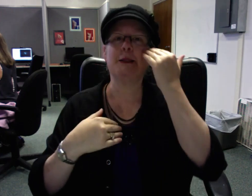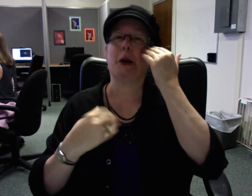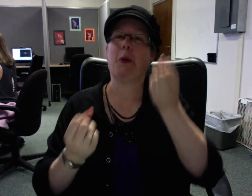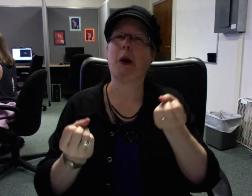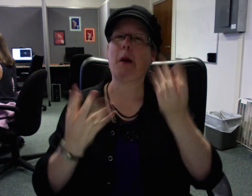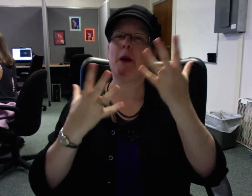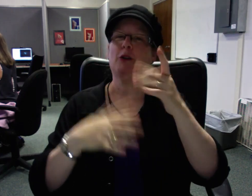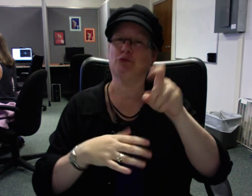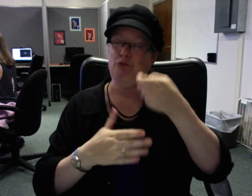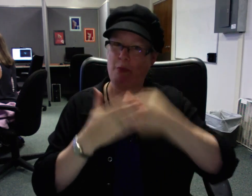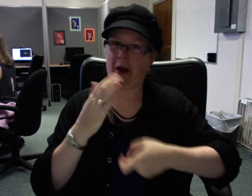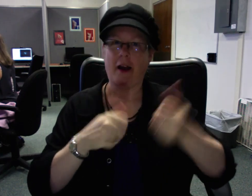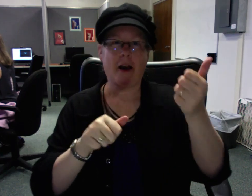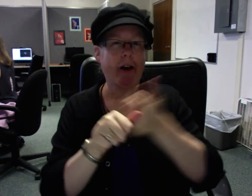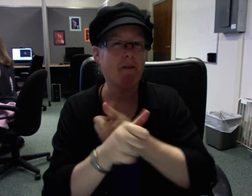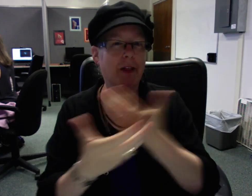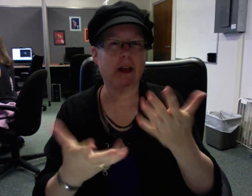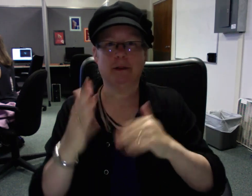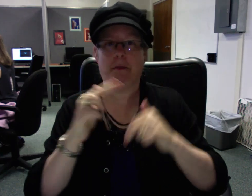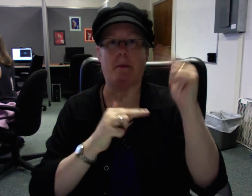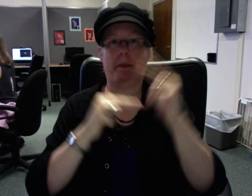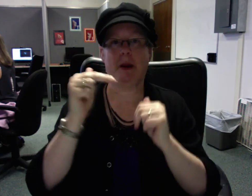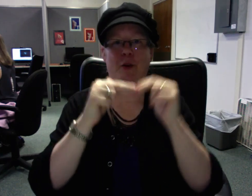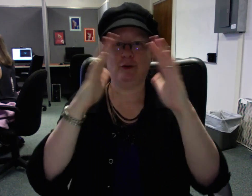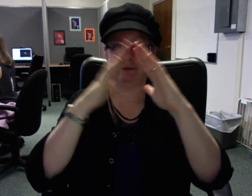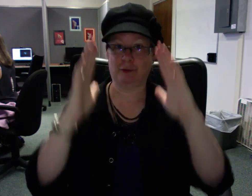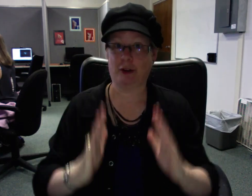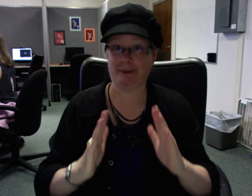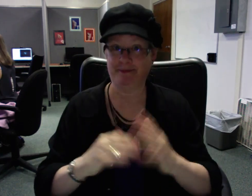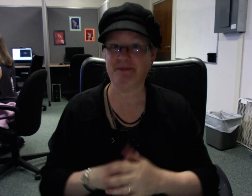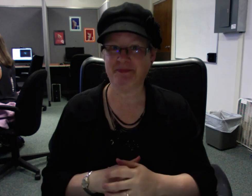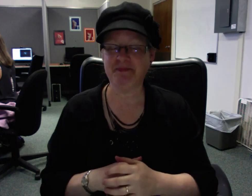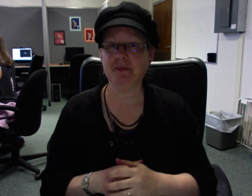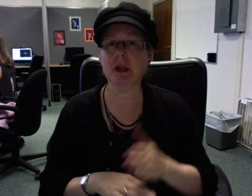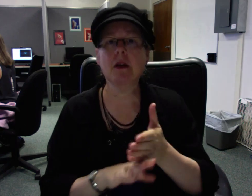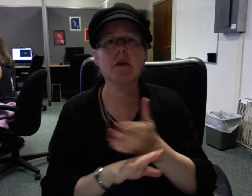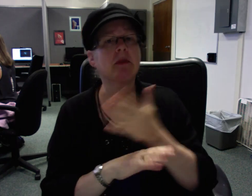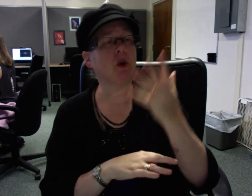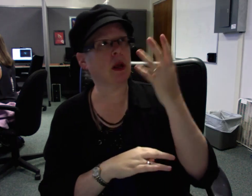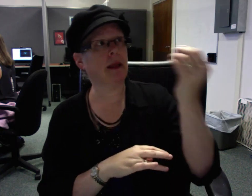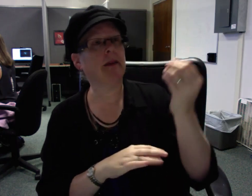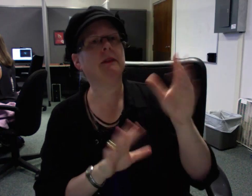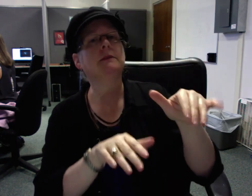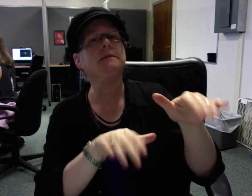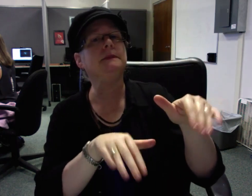Oops, there's the bell. We'll just have to pick up where we left off tomorrow.